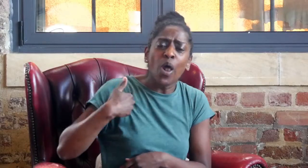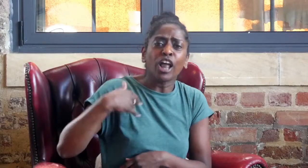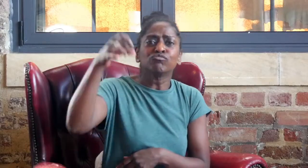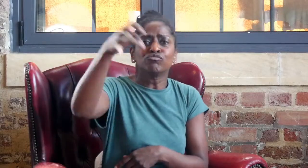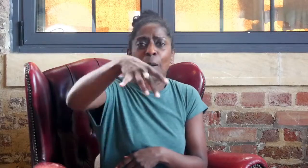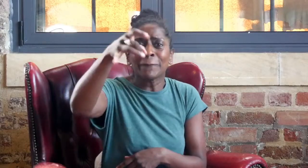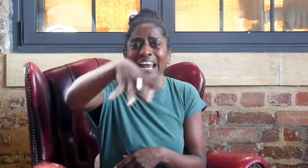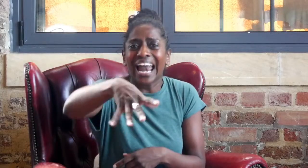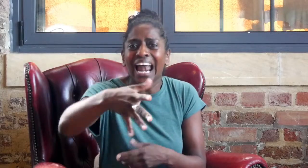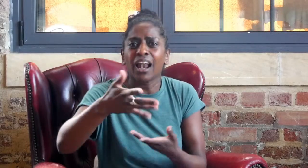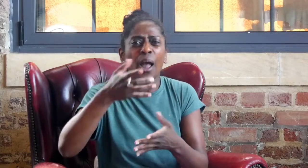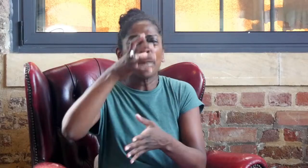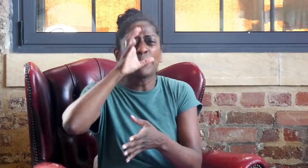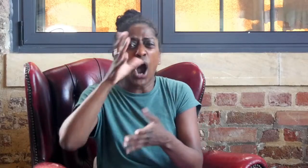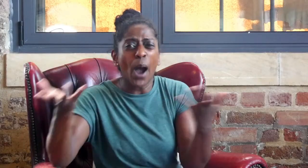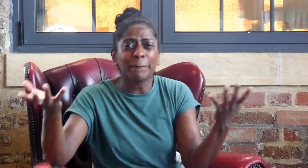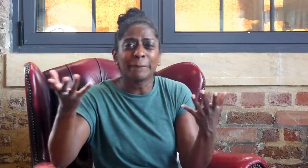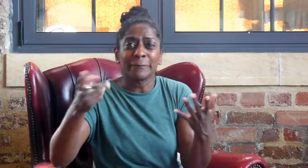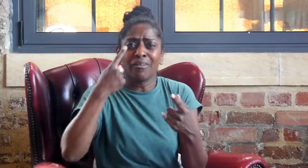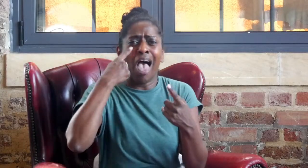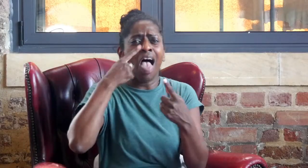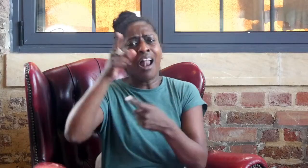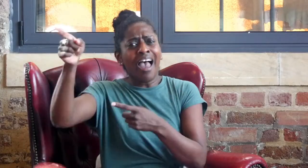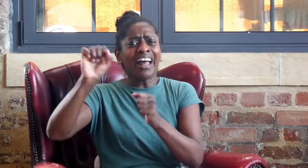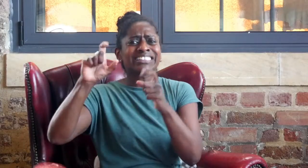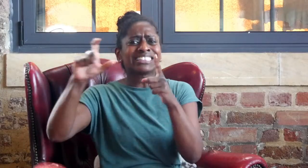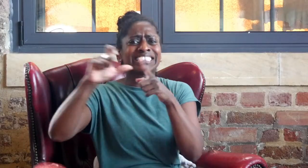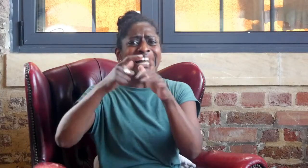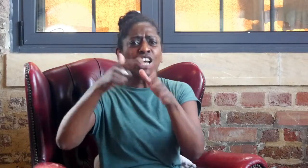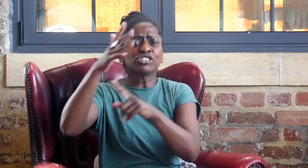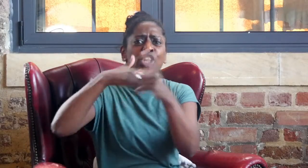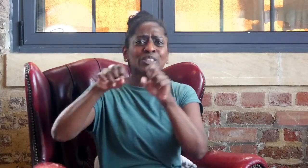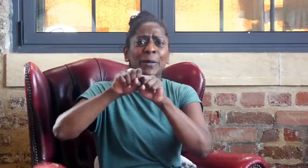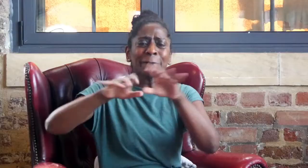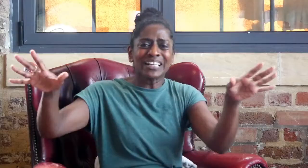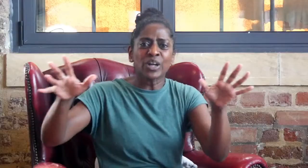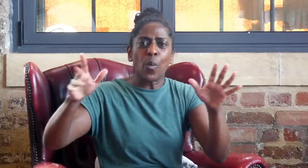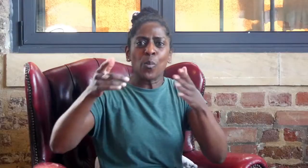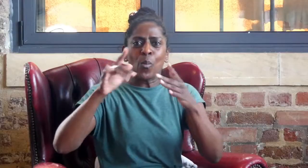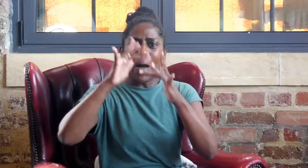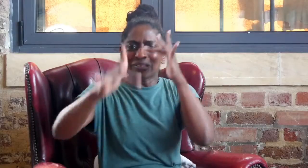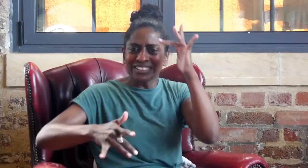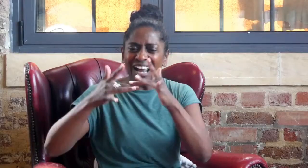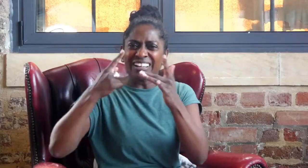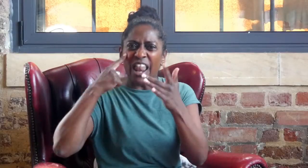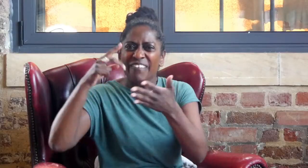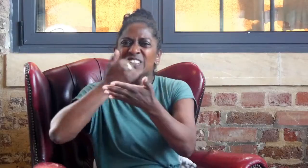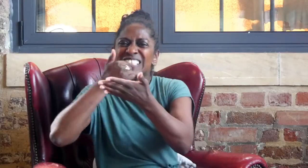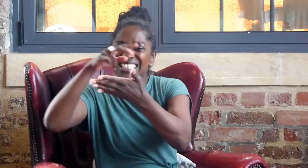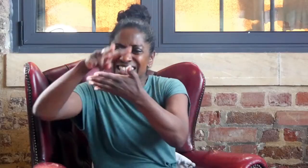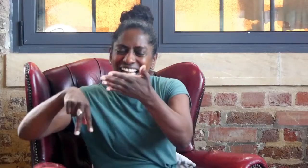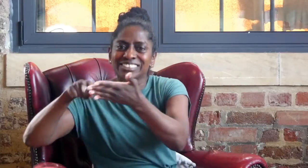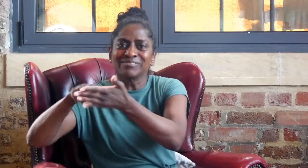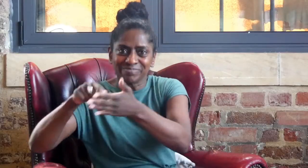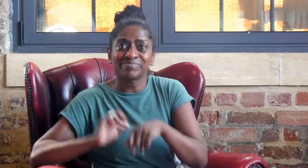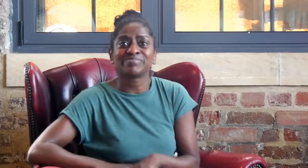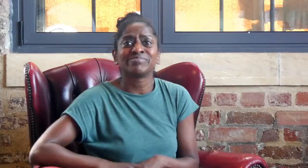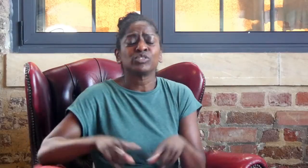live streams, they do community events, drop-ins, pub meets, social events. Have a look on social media at their list